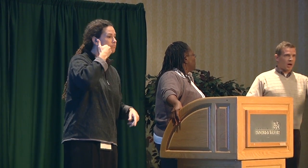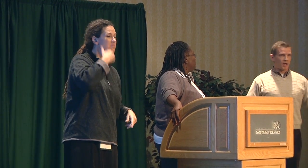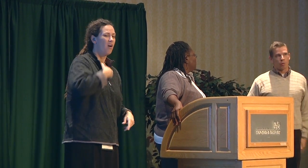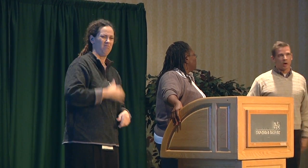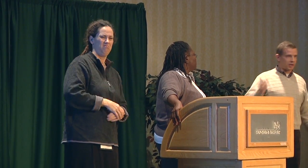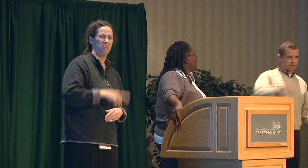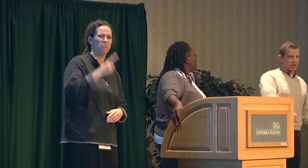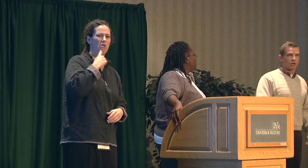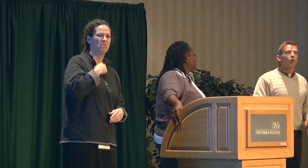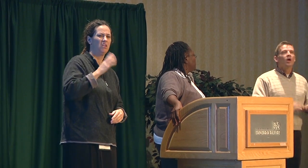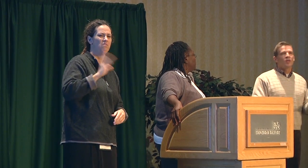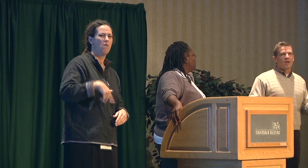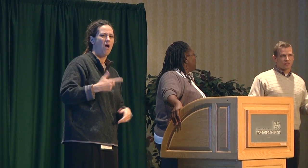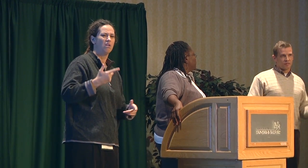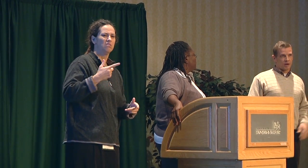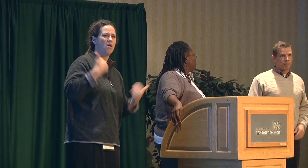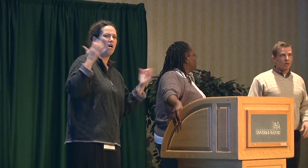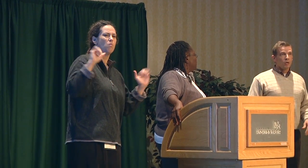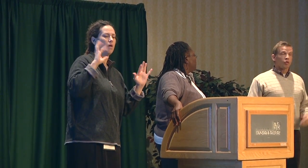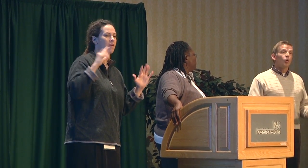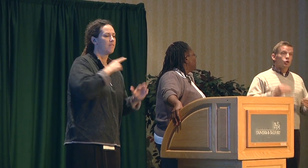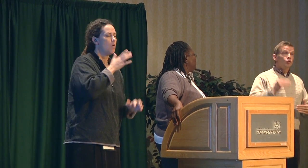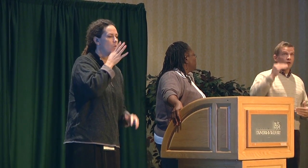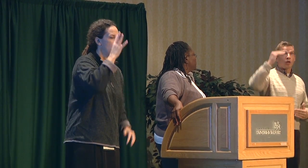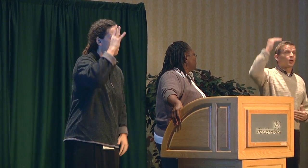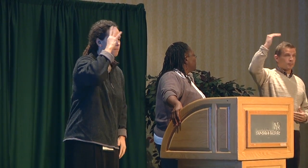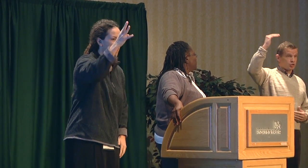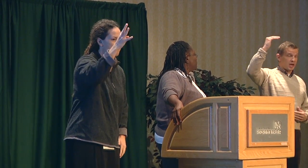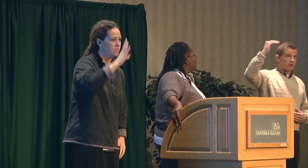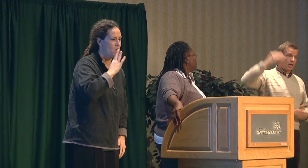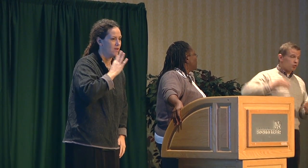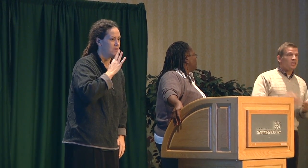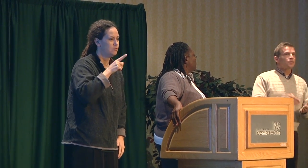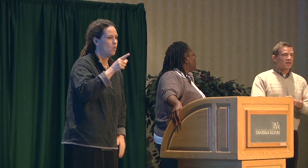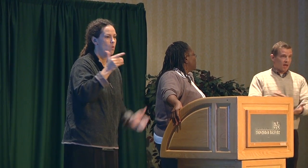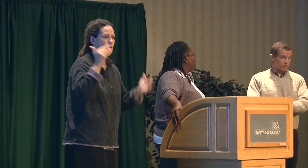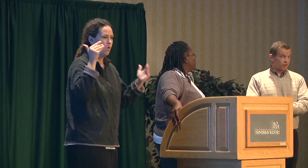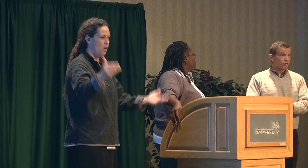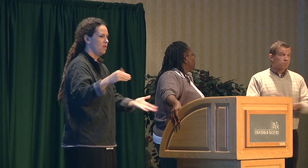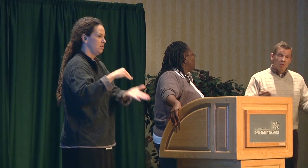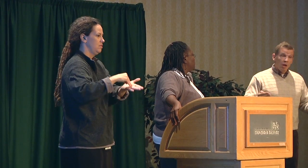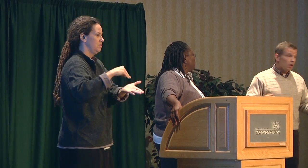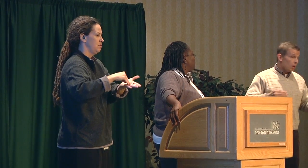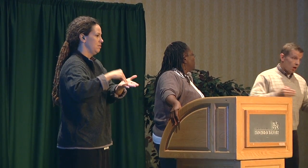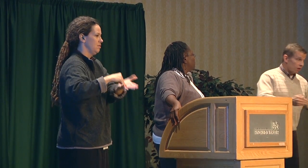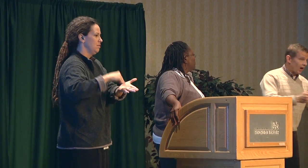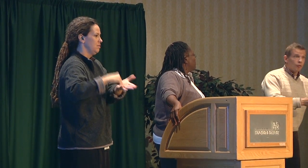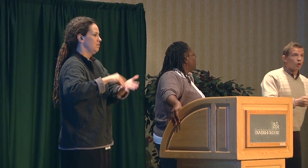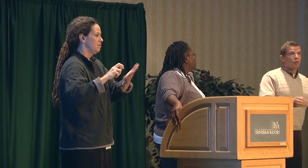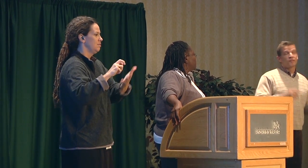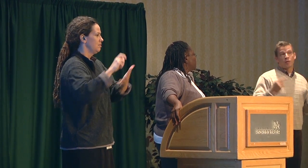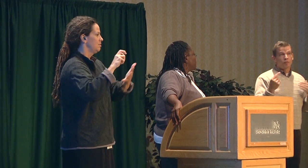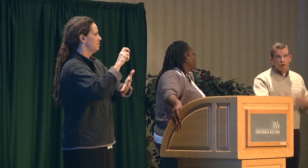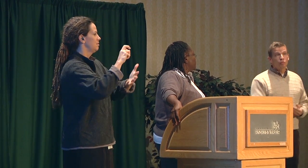never mind, I don't want anything. They make stuff up. So you follow it up the chain, and you keep getting evidence.